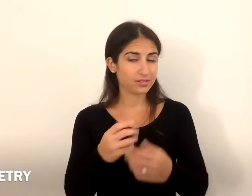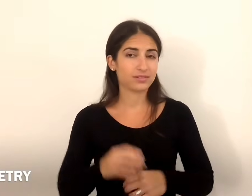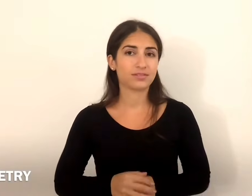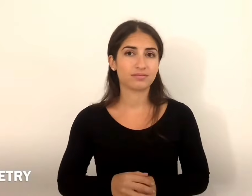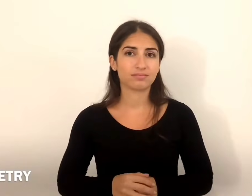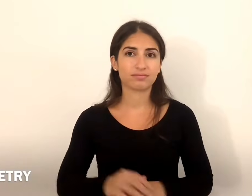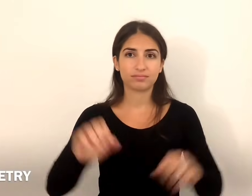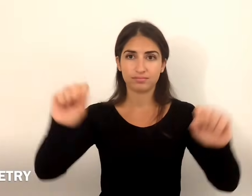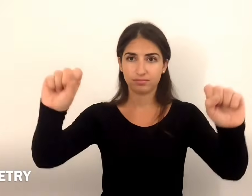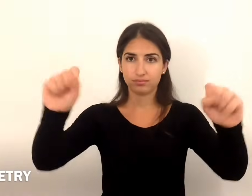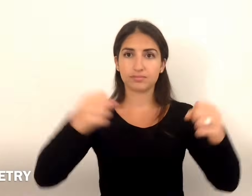poetry,